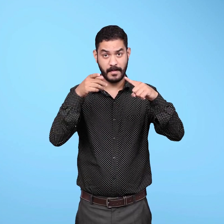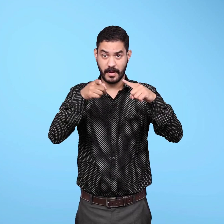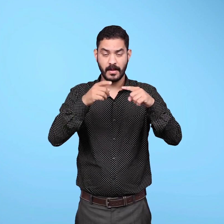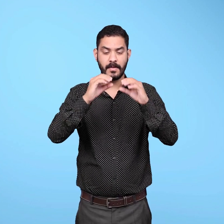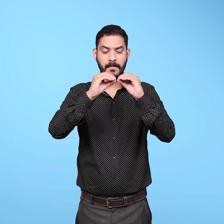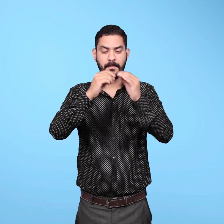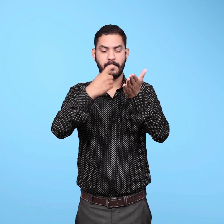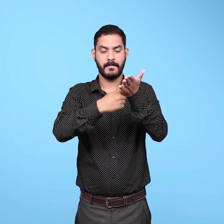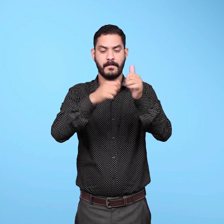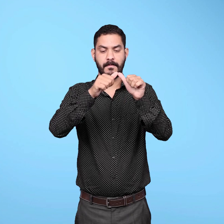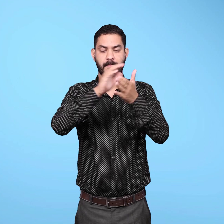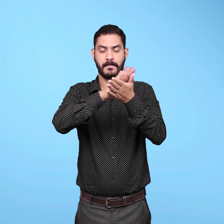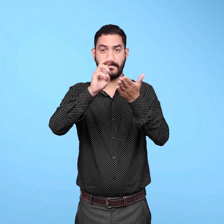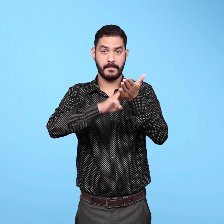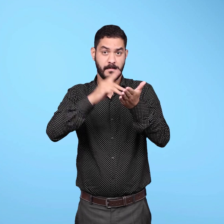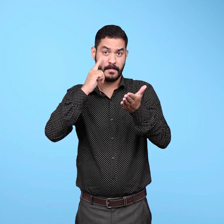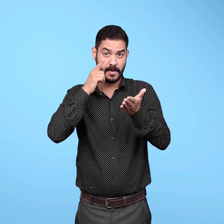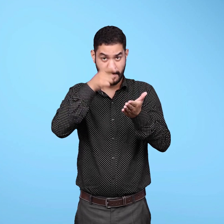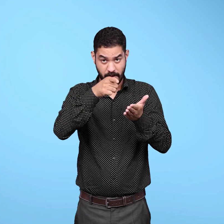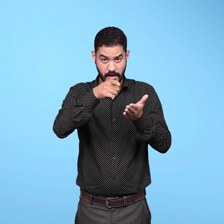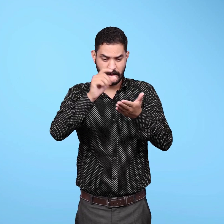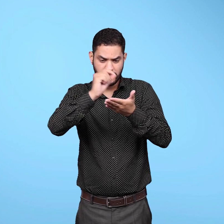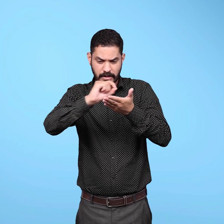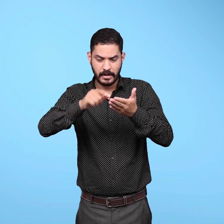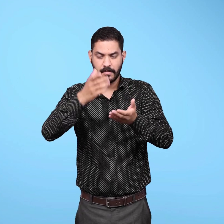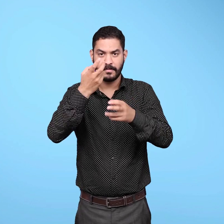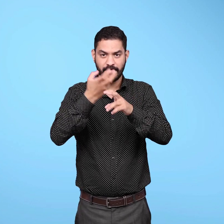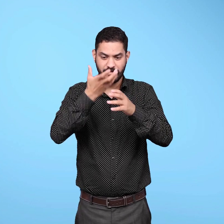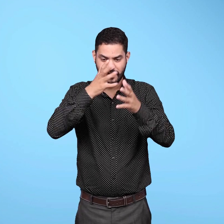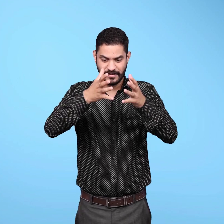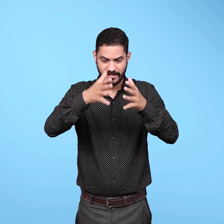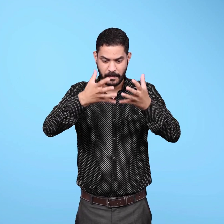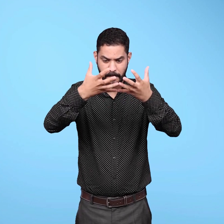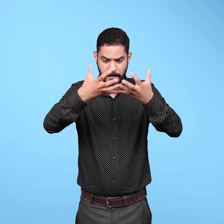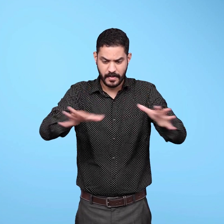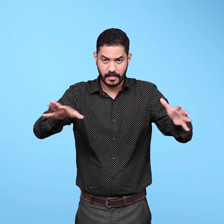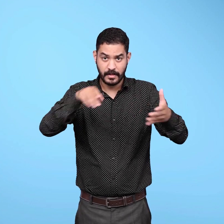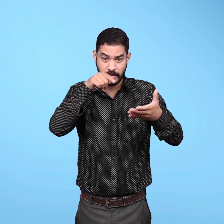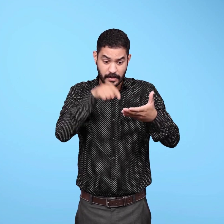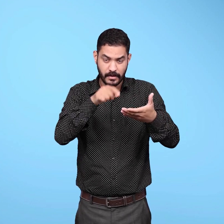side of this page, a picture is shown. This is Tamil Brahmi